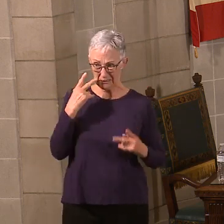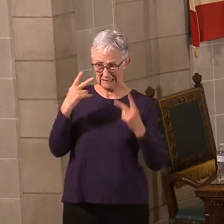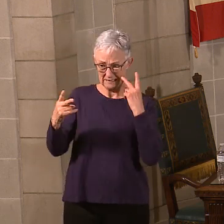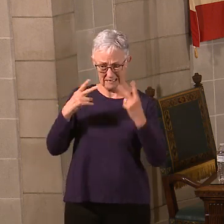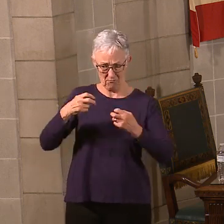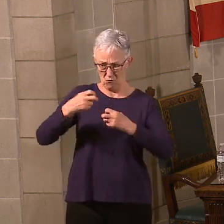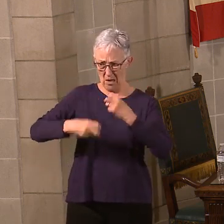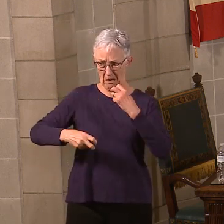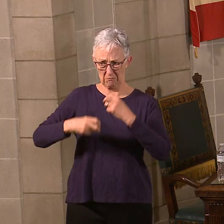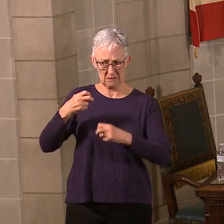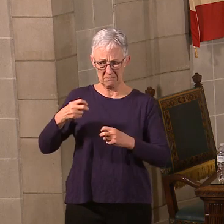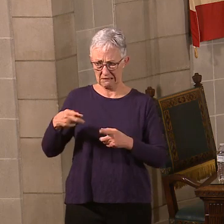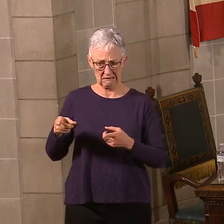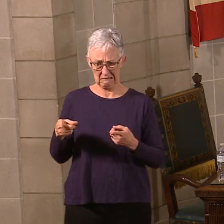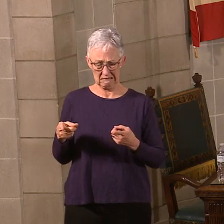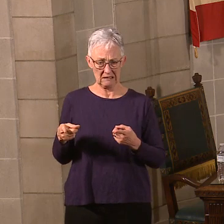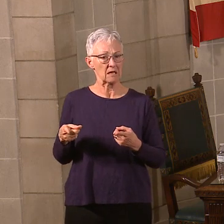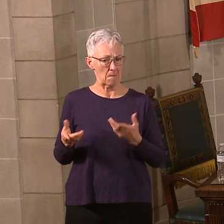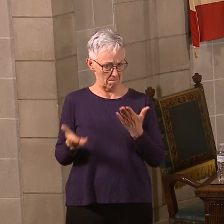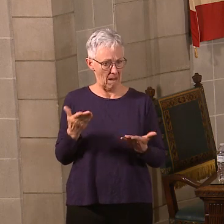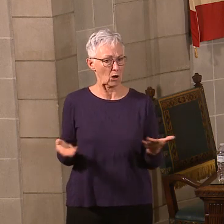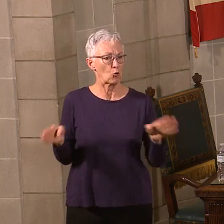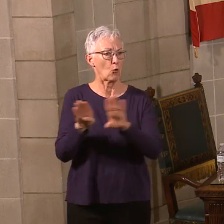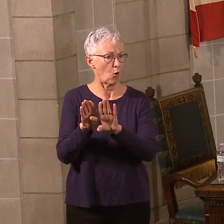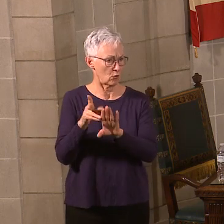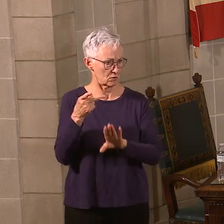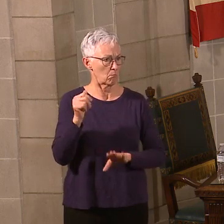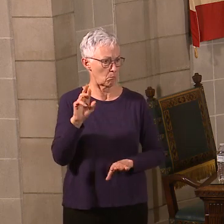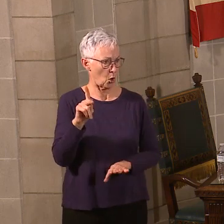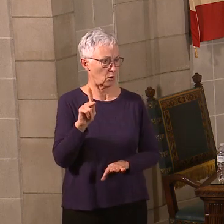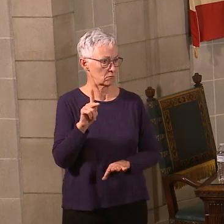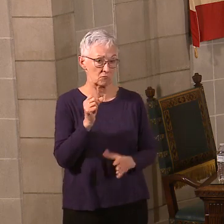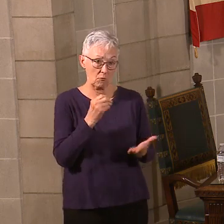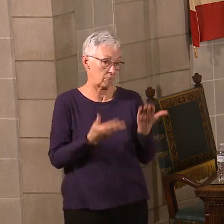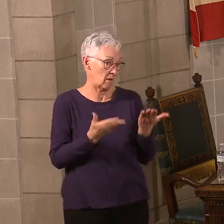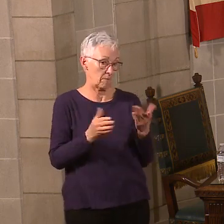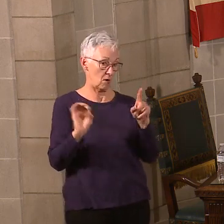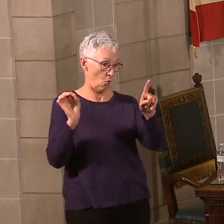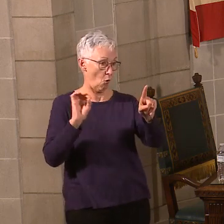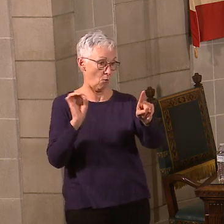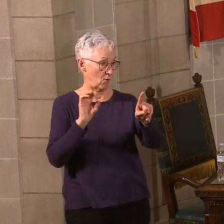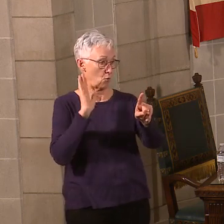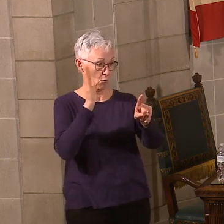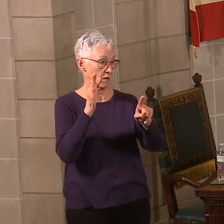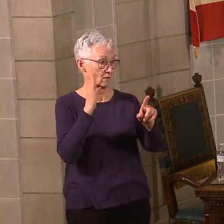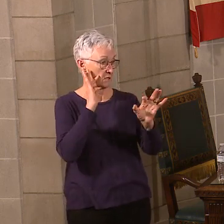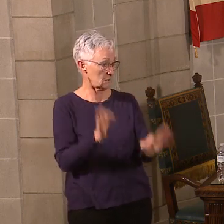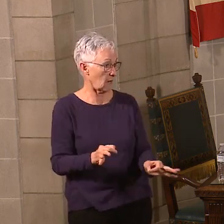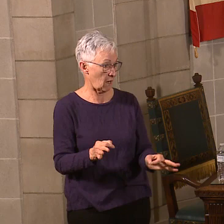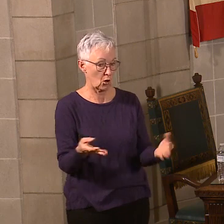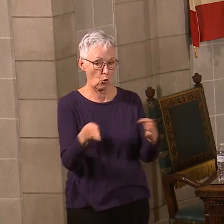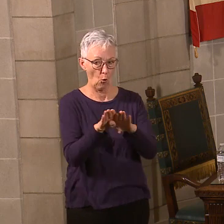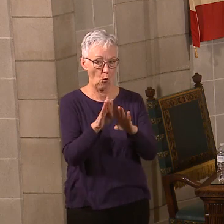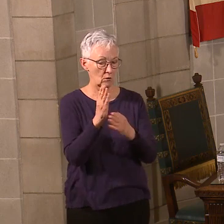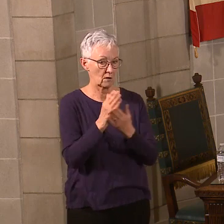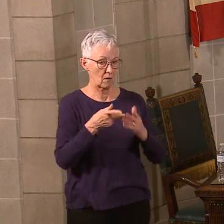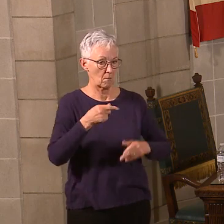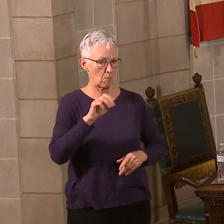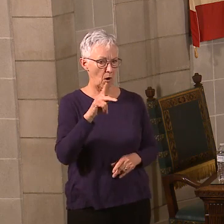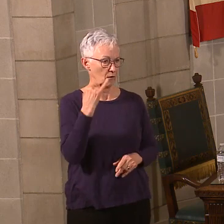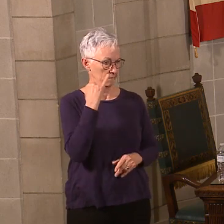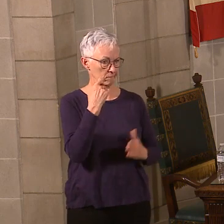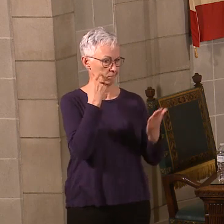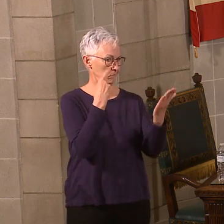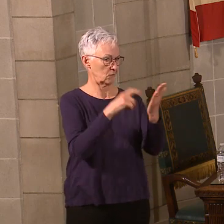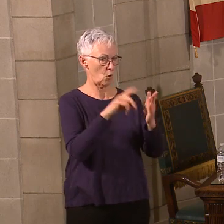As Mayor Stothard may take action on some of her parks. If she sees that it's becoming a problem, that too many people are gathering in big groups, she may take